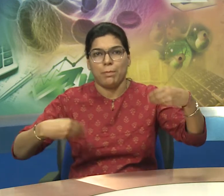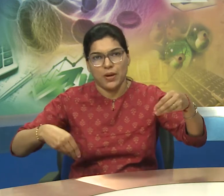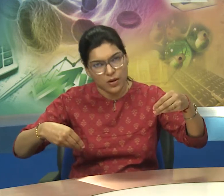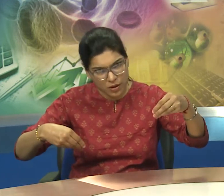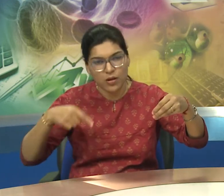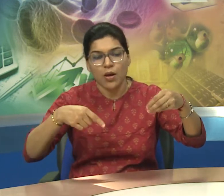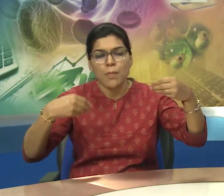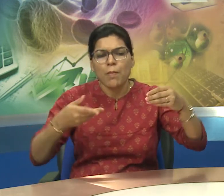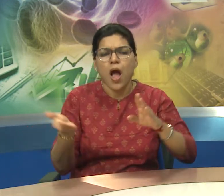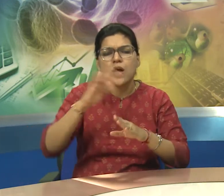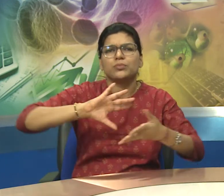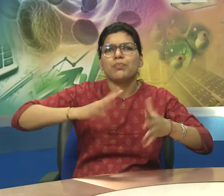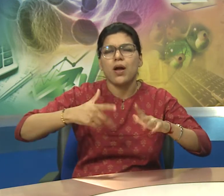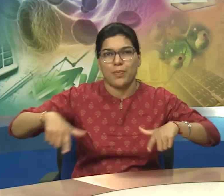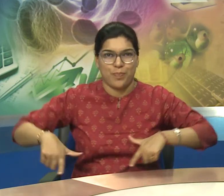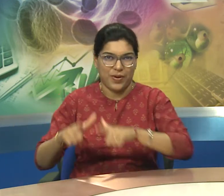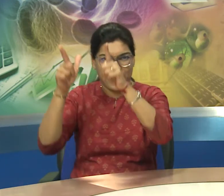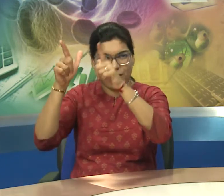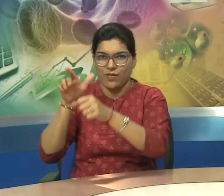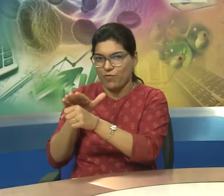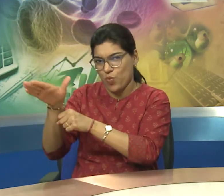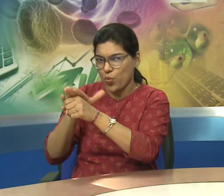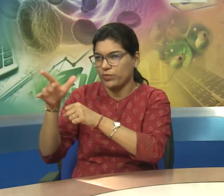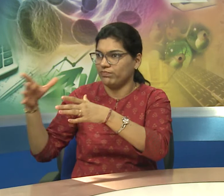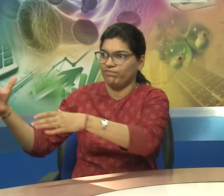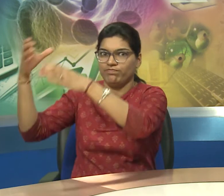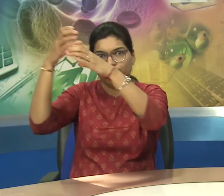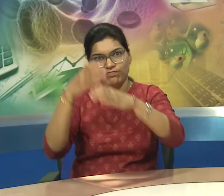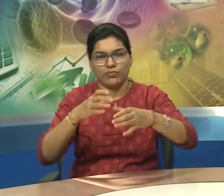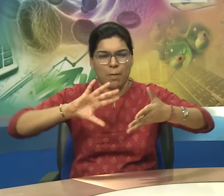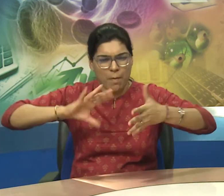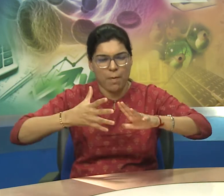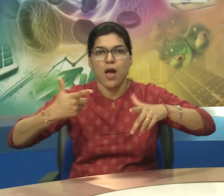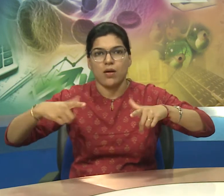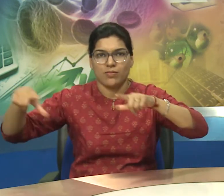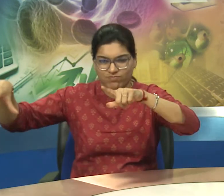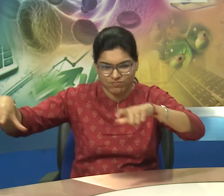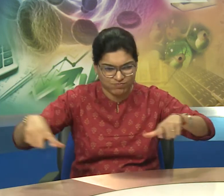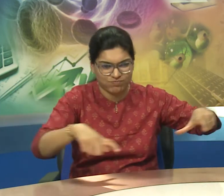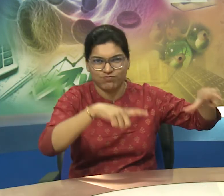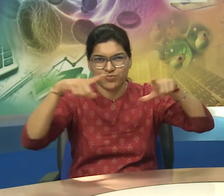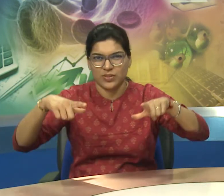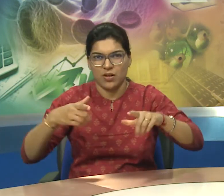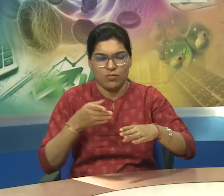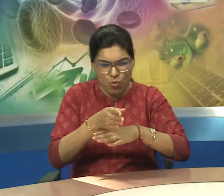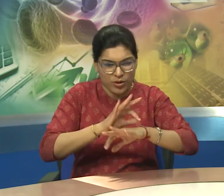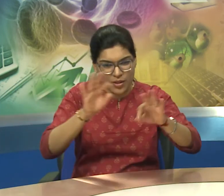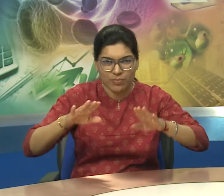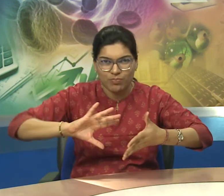people who are making new stuff or producing new items